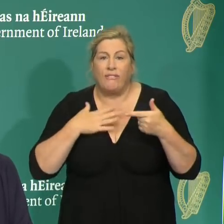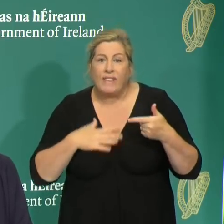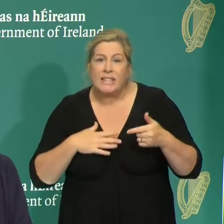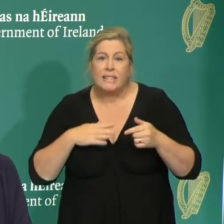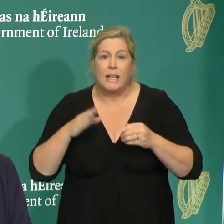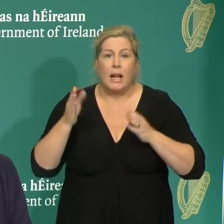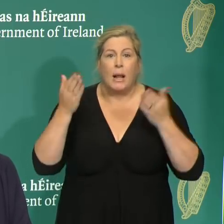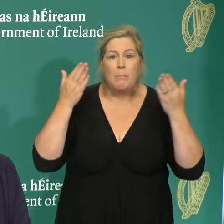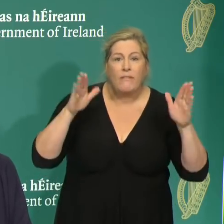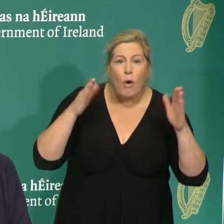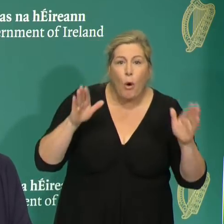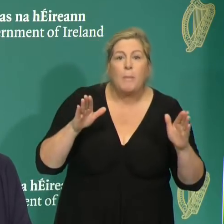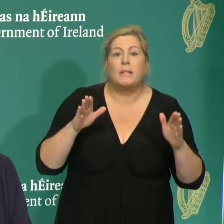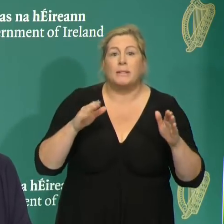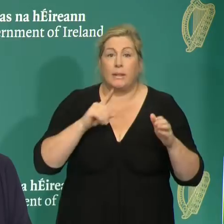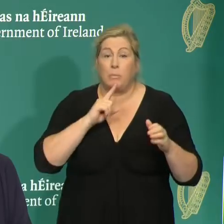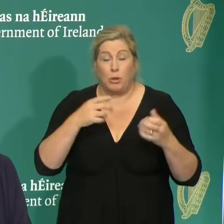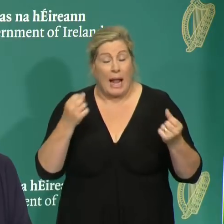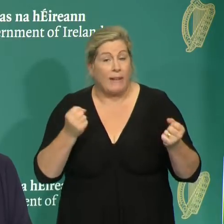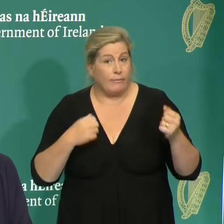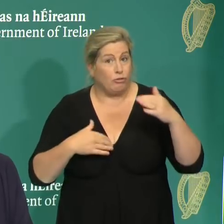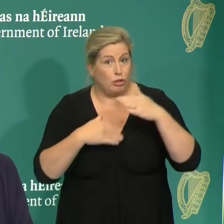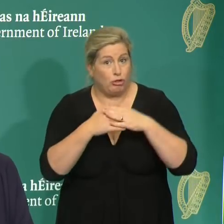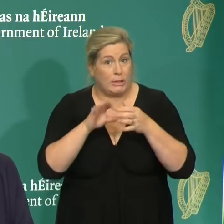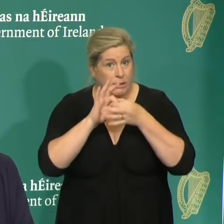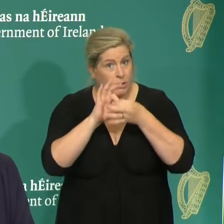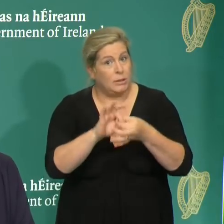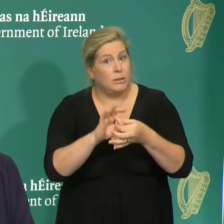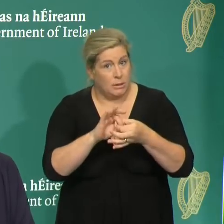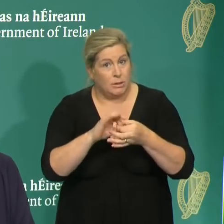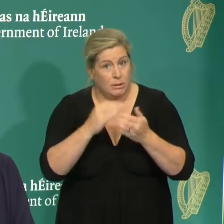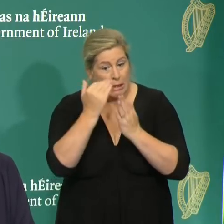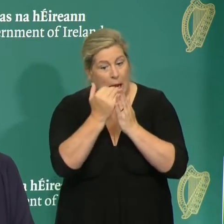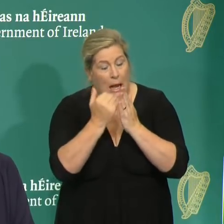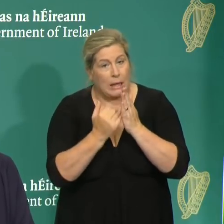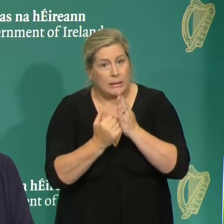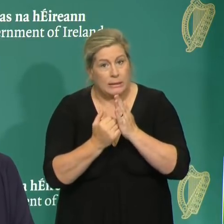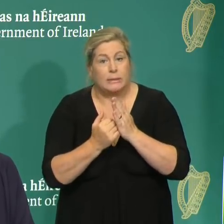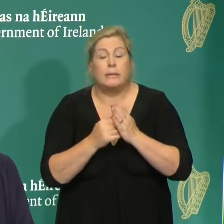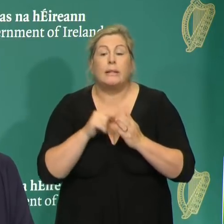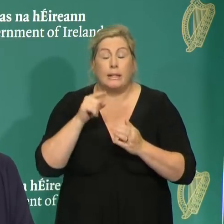in compliance with restrictions. The approval to proceed will be a